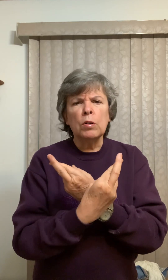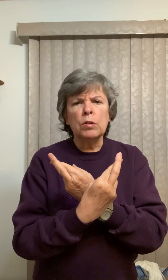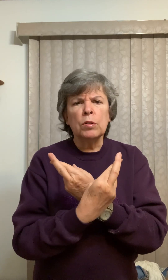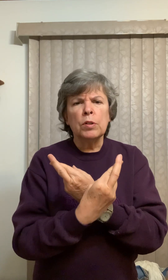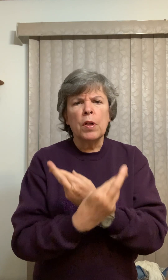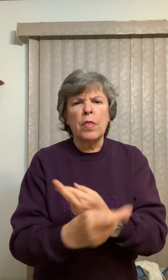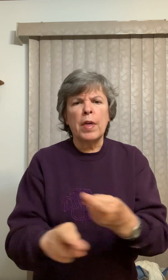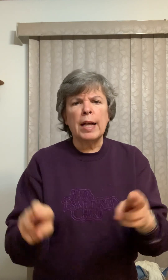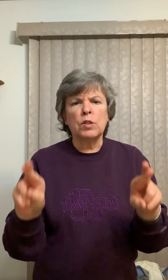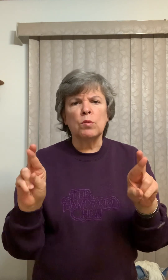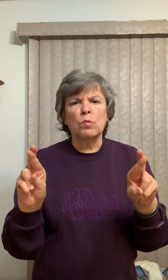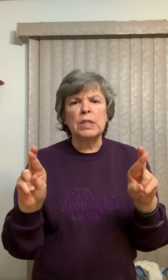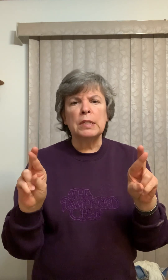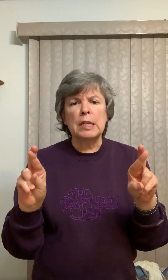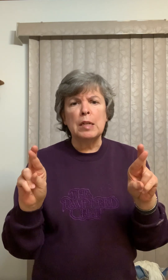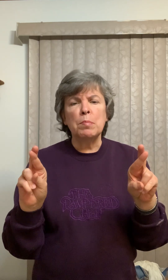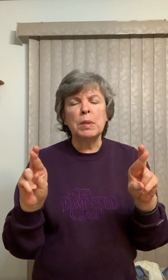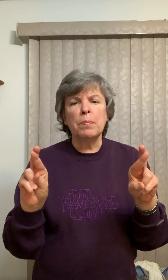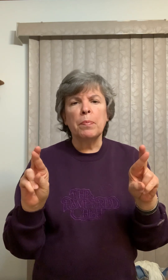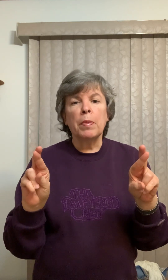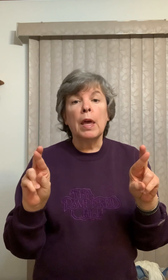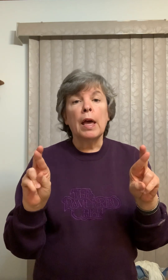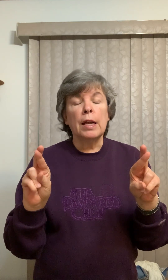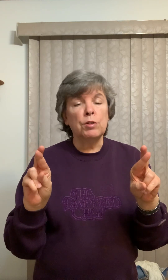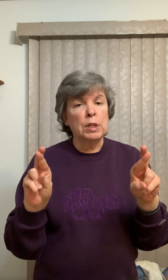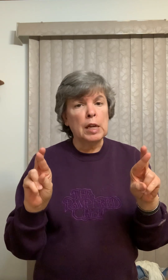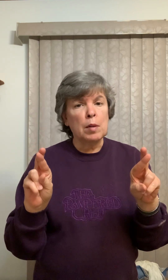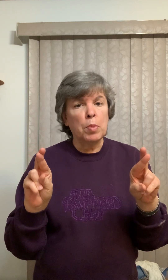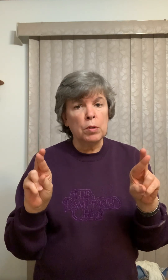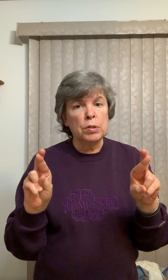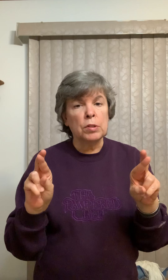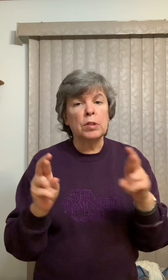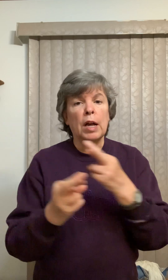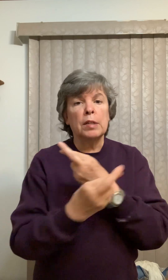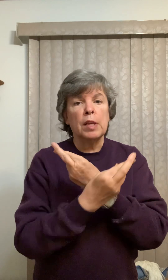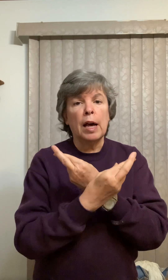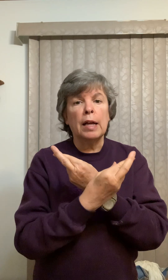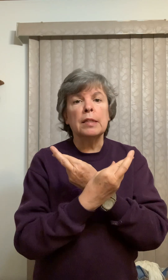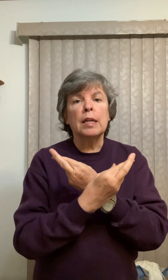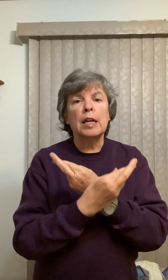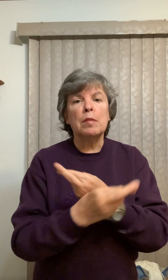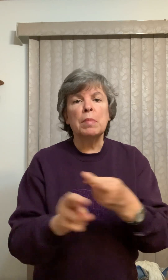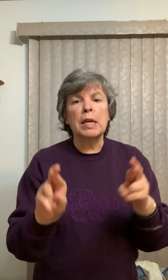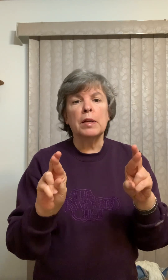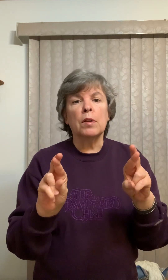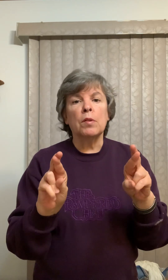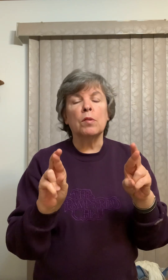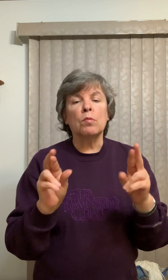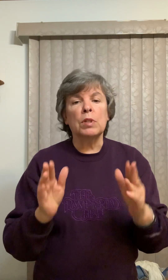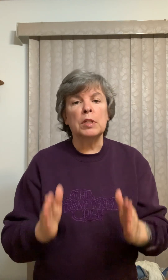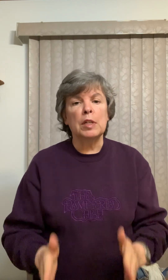R's, that's redeem. And you can add a person sign to that and make the